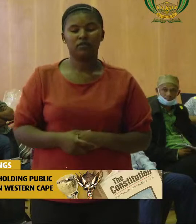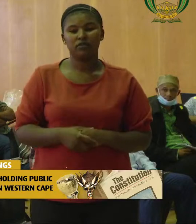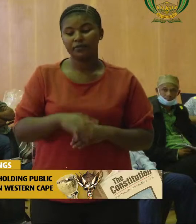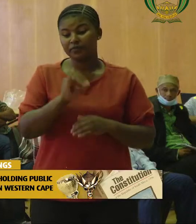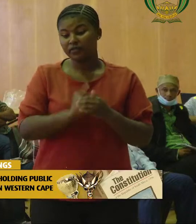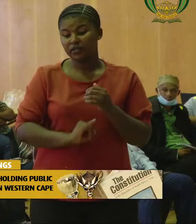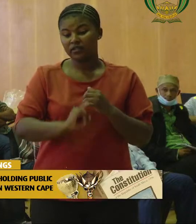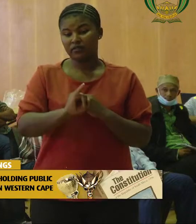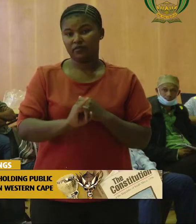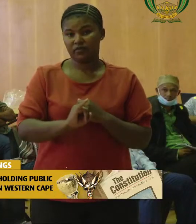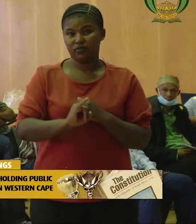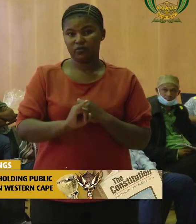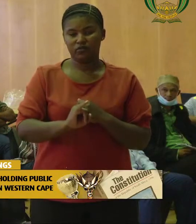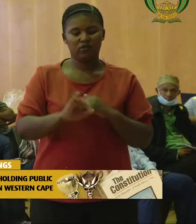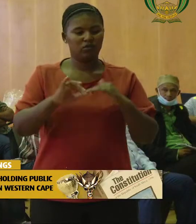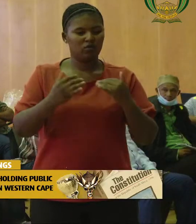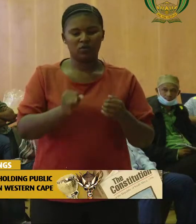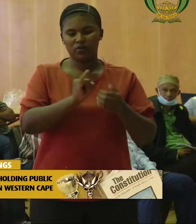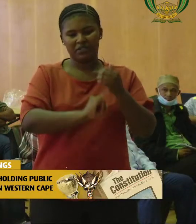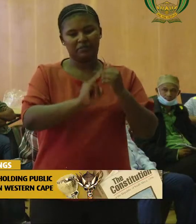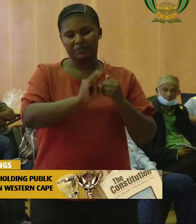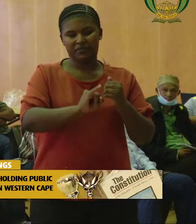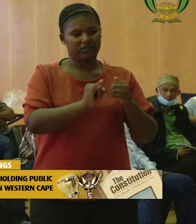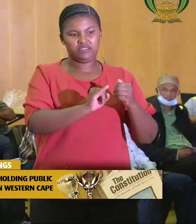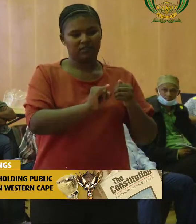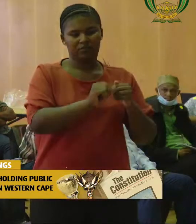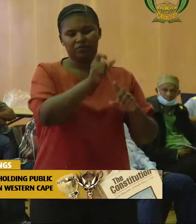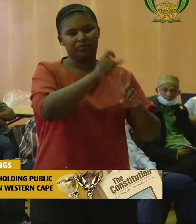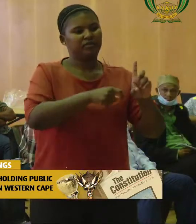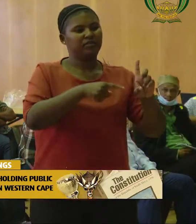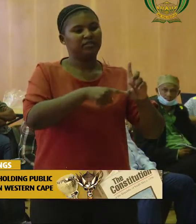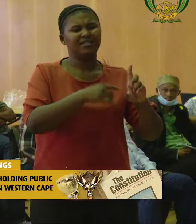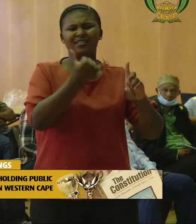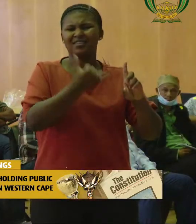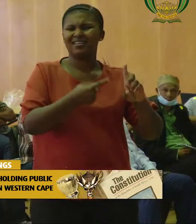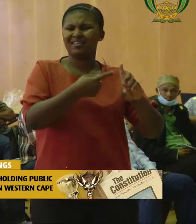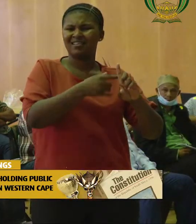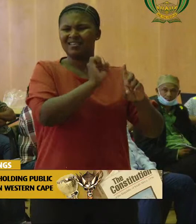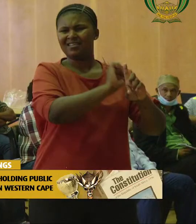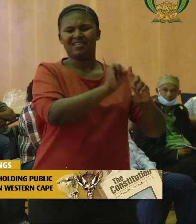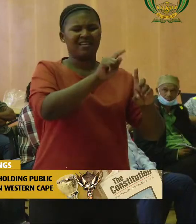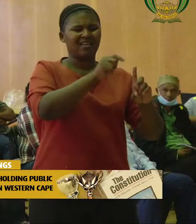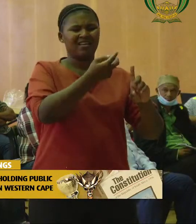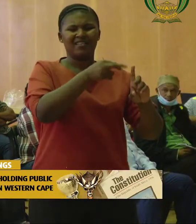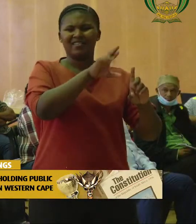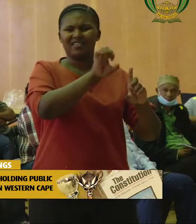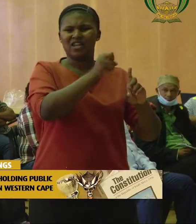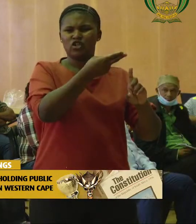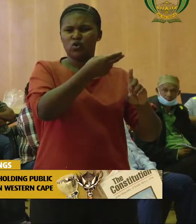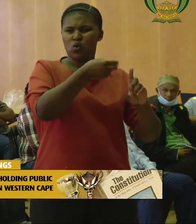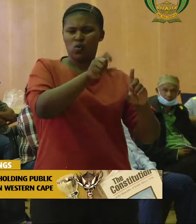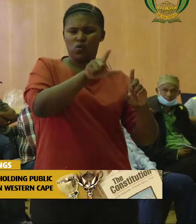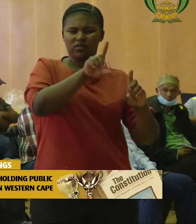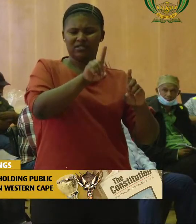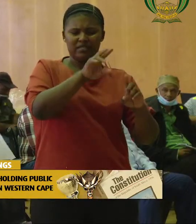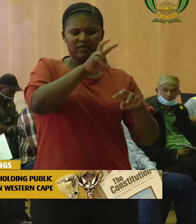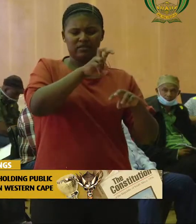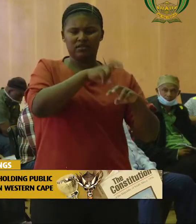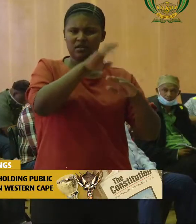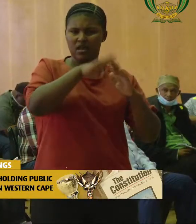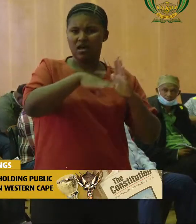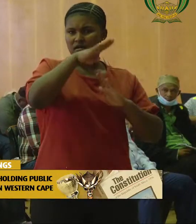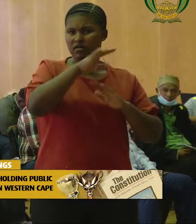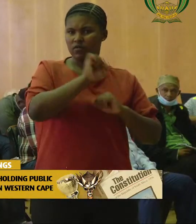i-individual okanye i-independent candidates i-thresholds yazo funeka ibe higher because